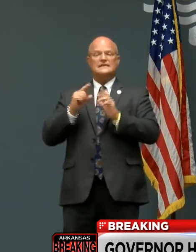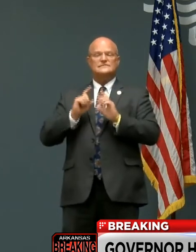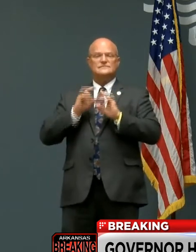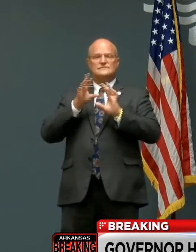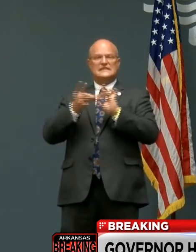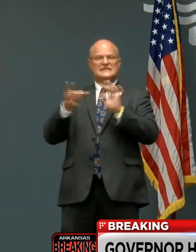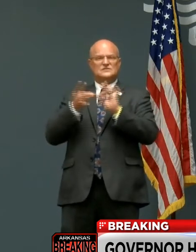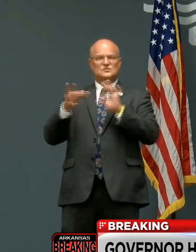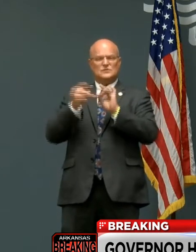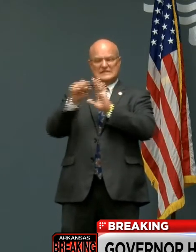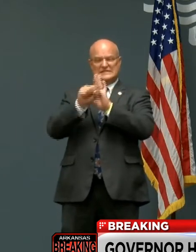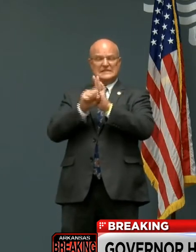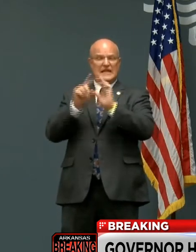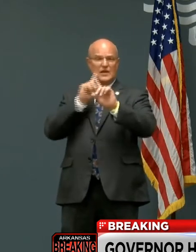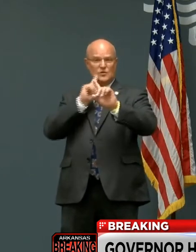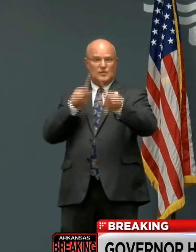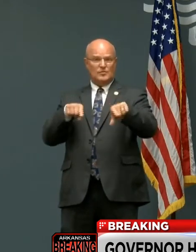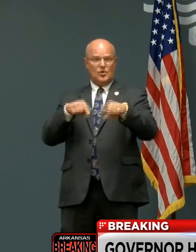state report